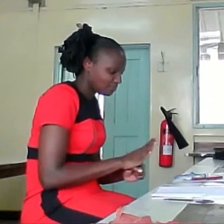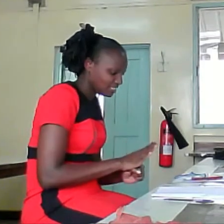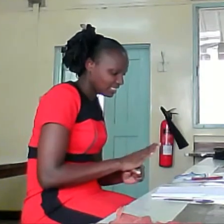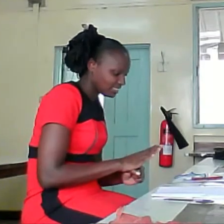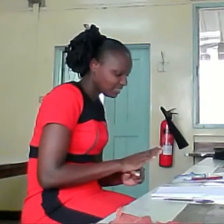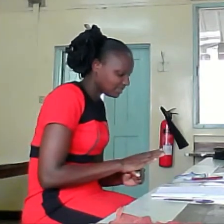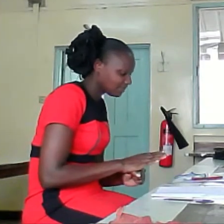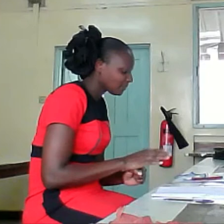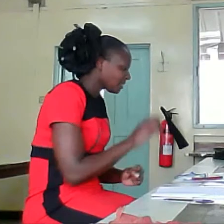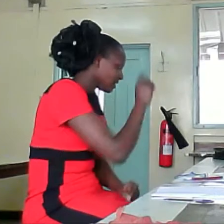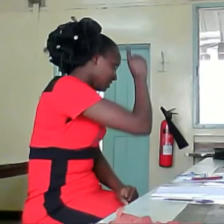COVID-19.